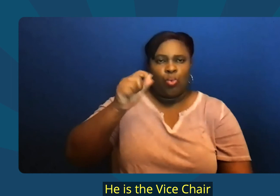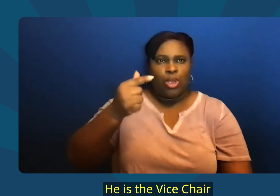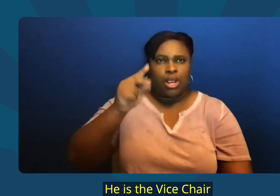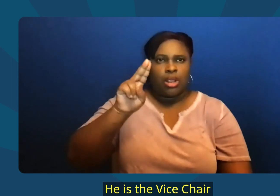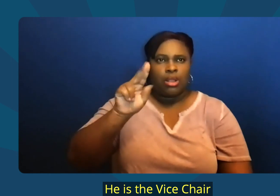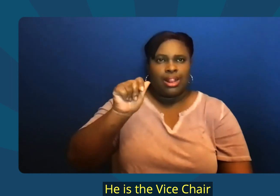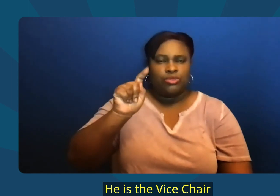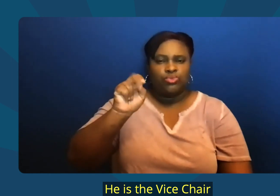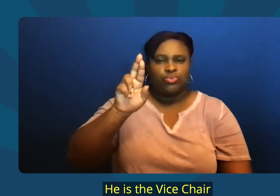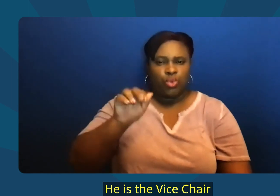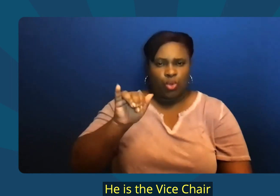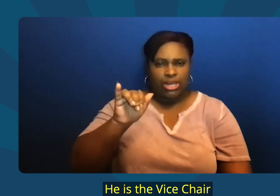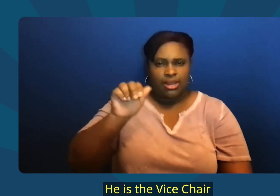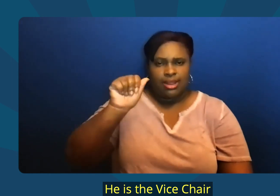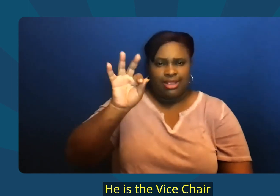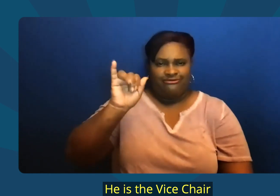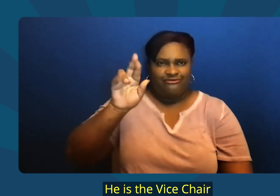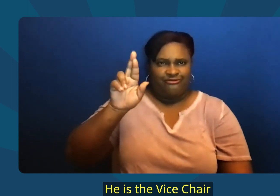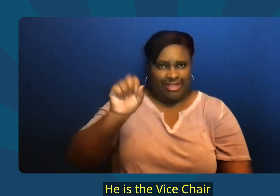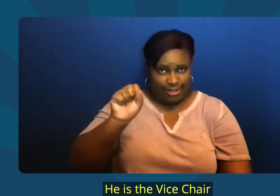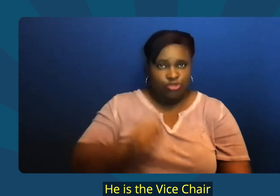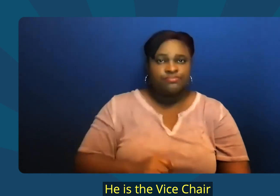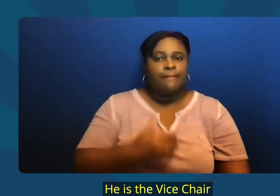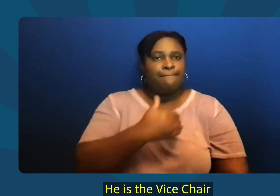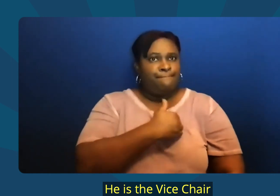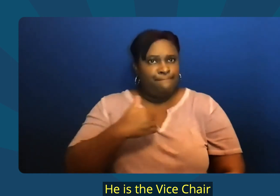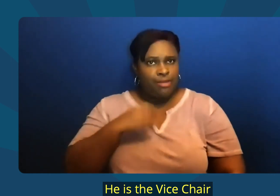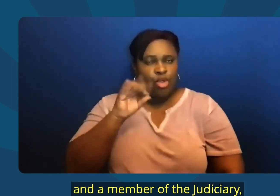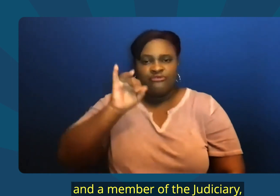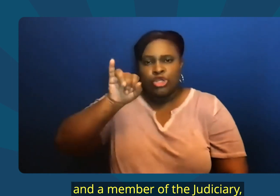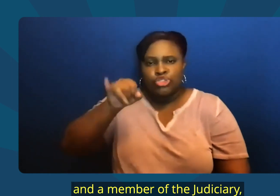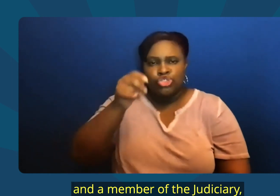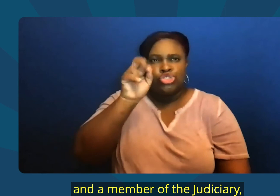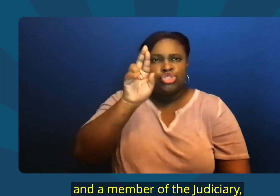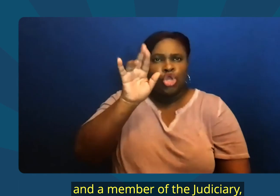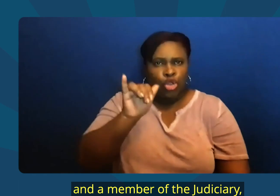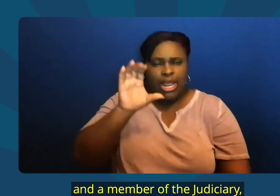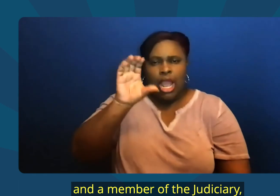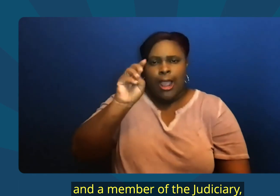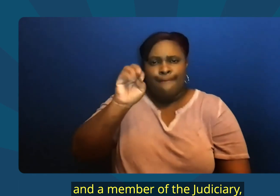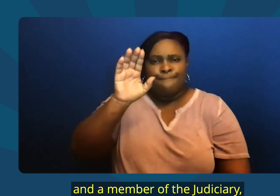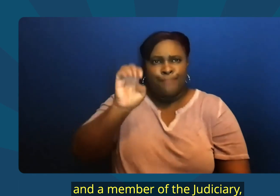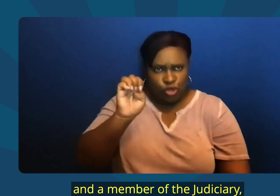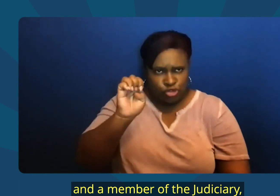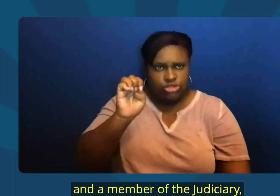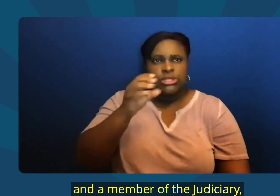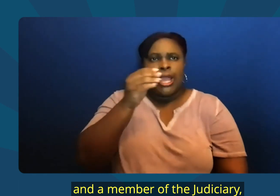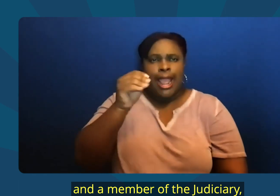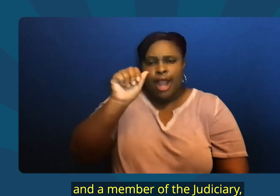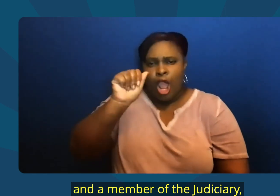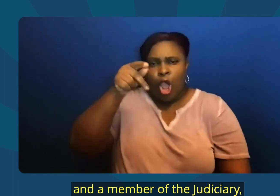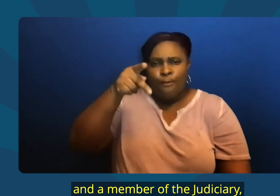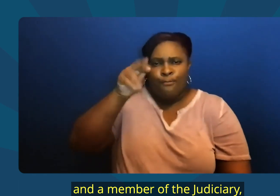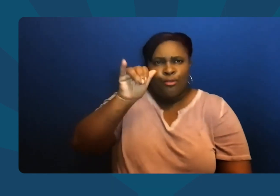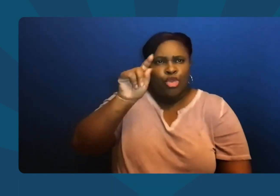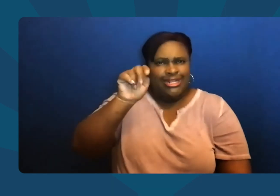He is the vice chair of Regulatory Affairs and a member of the Judiciary,